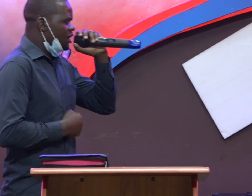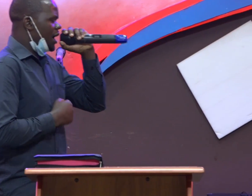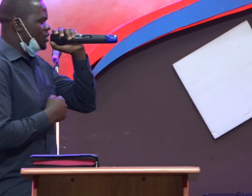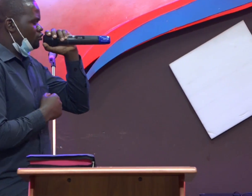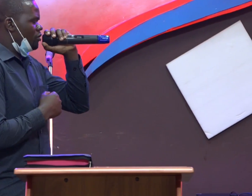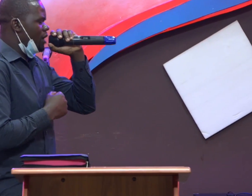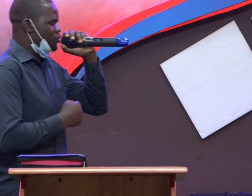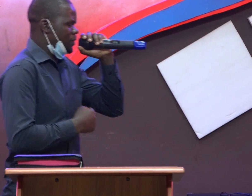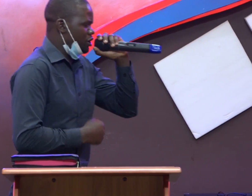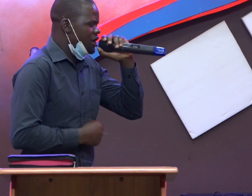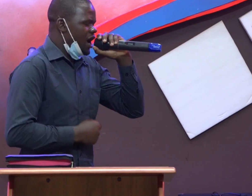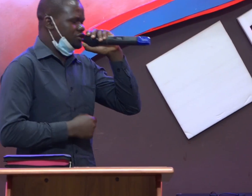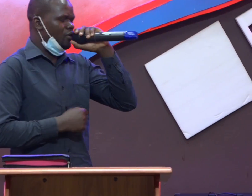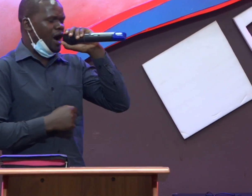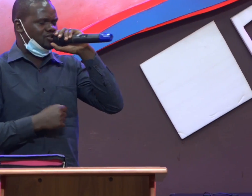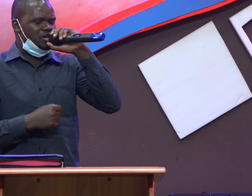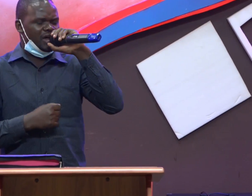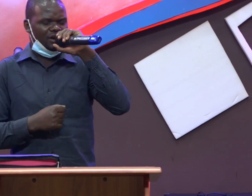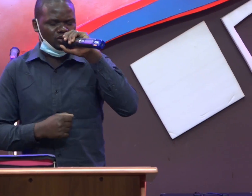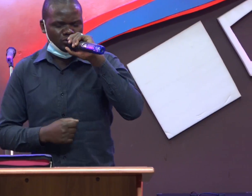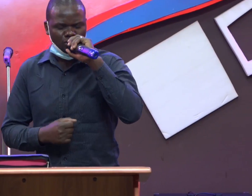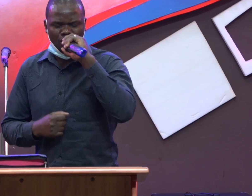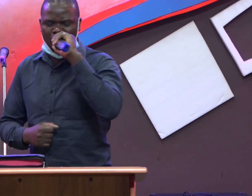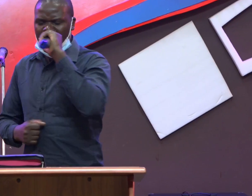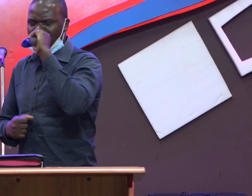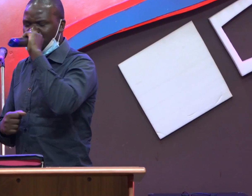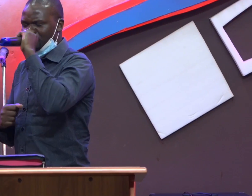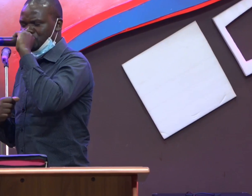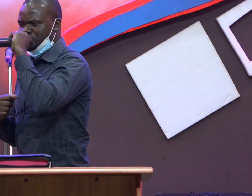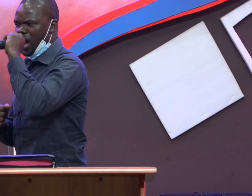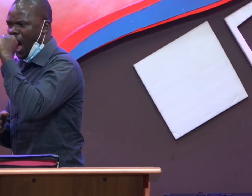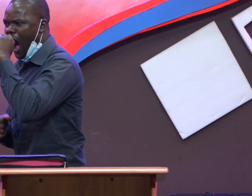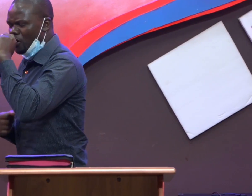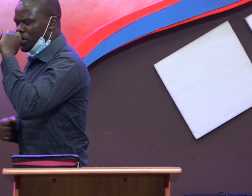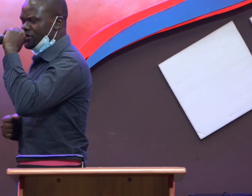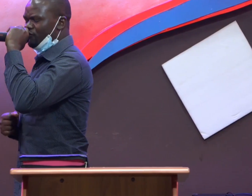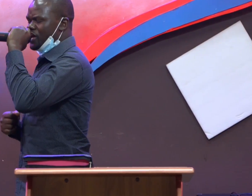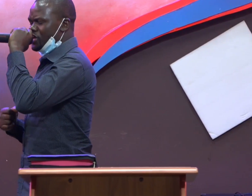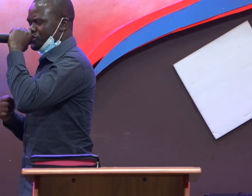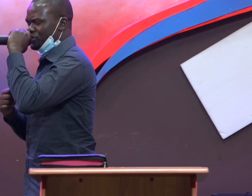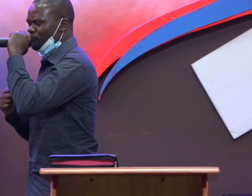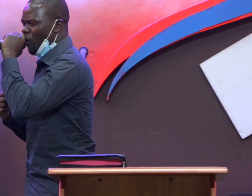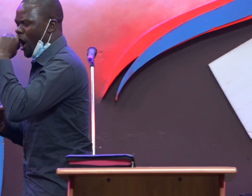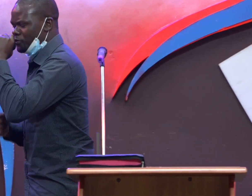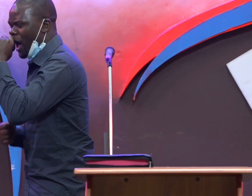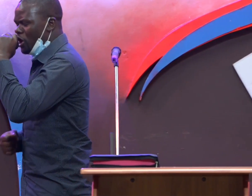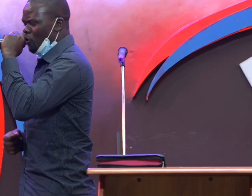man, that comes out of my spirit. As the word says, heavenly King of glory, the time is now that the Father is